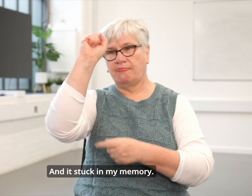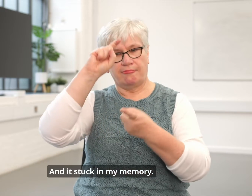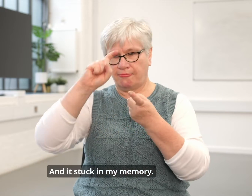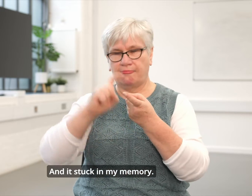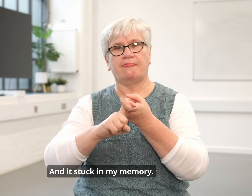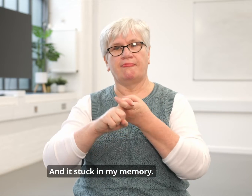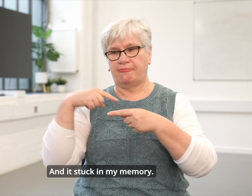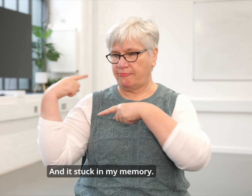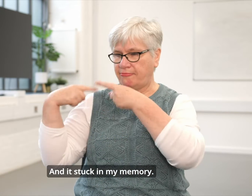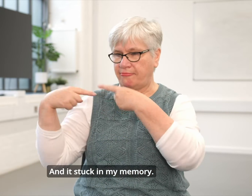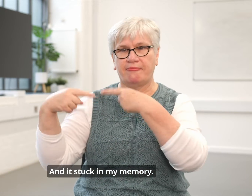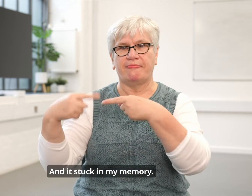memory.